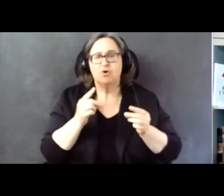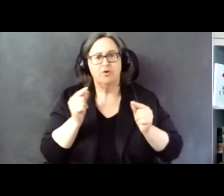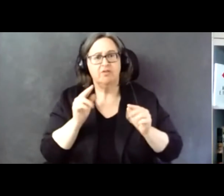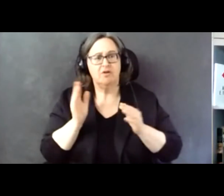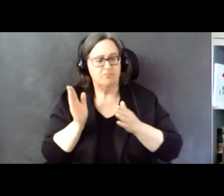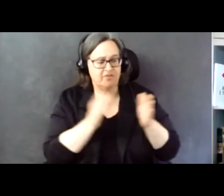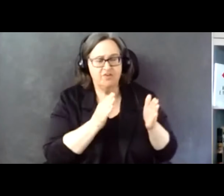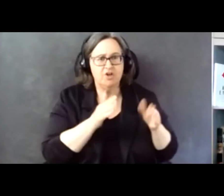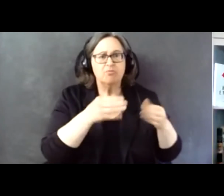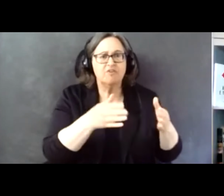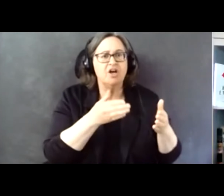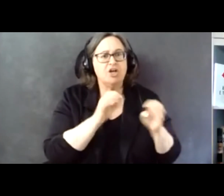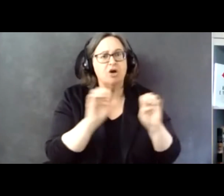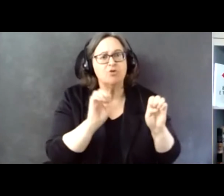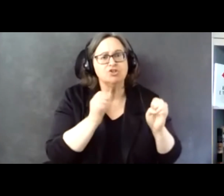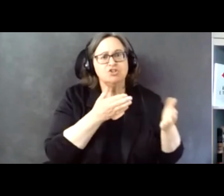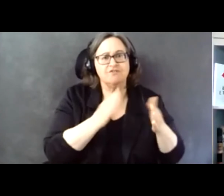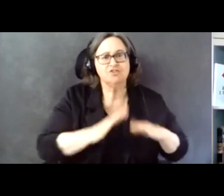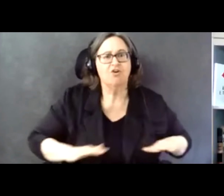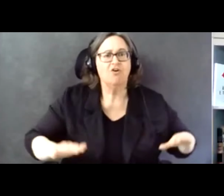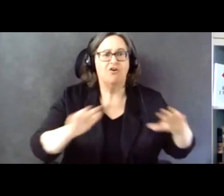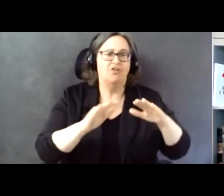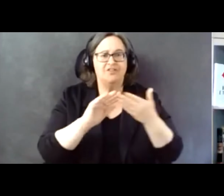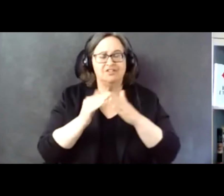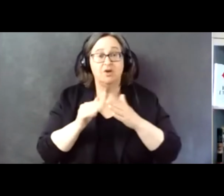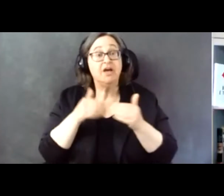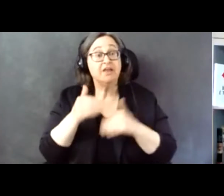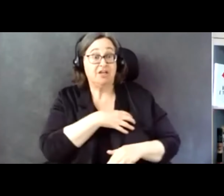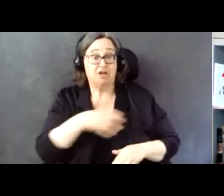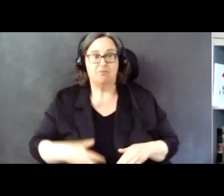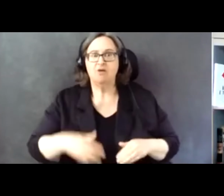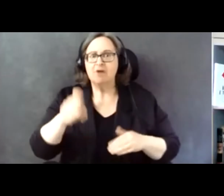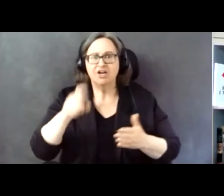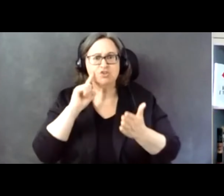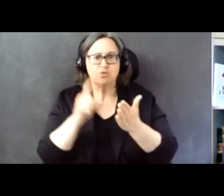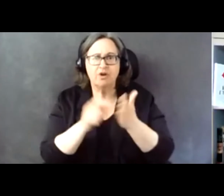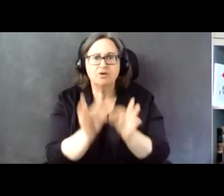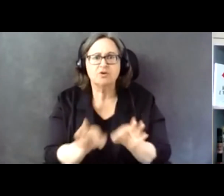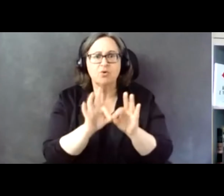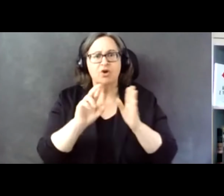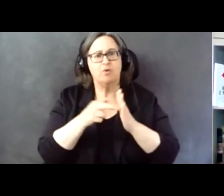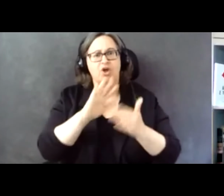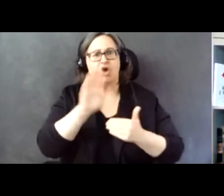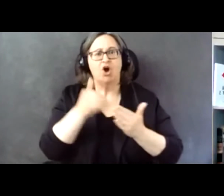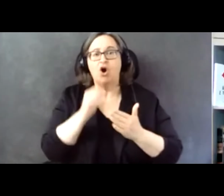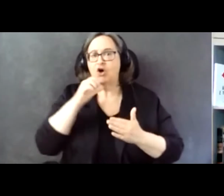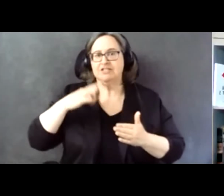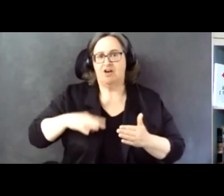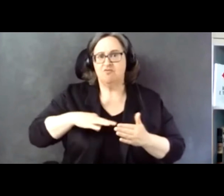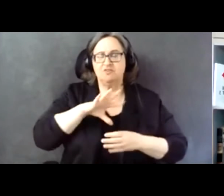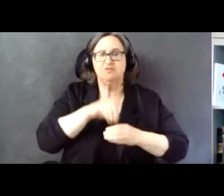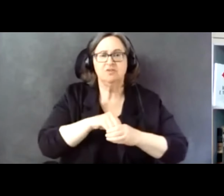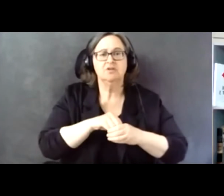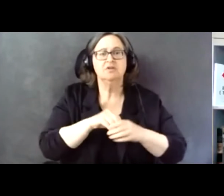emergency services all across the city the next mayor must recognize the crucial role all nonprofits play as